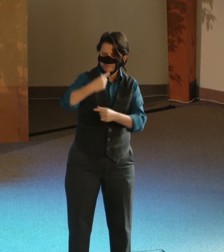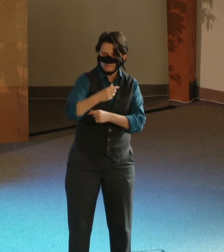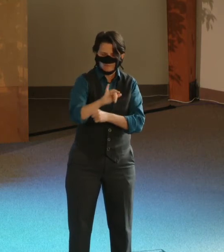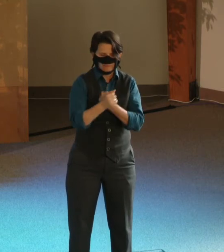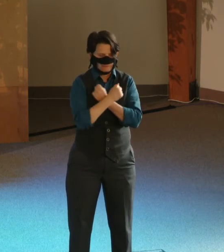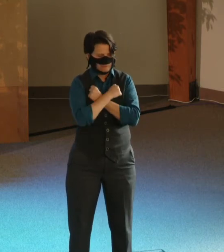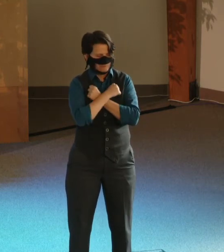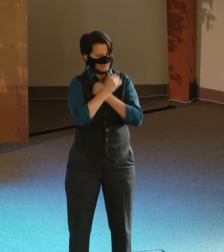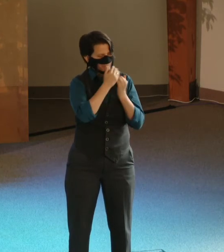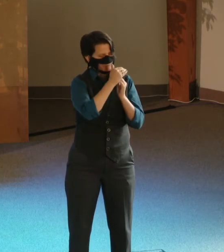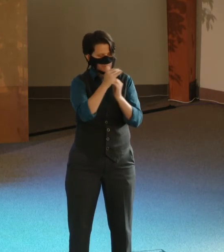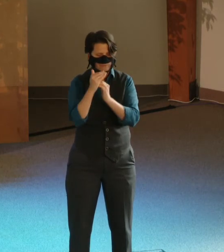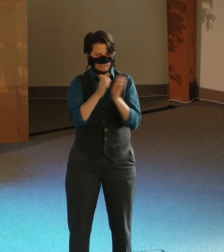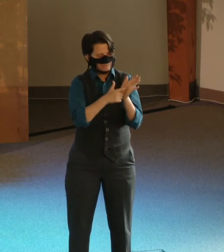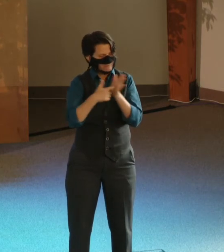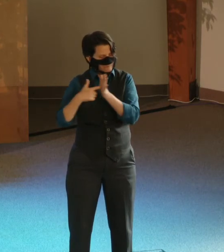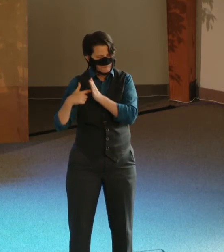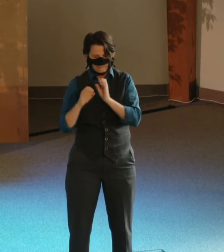love.